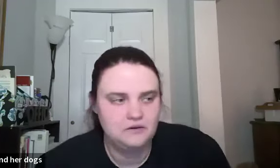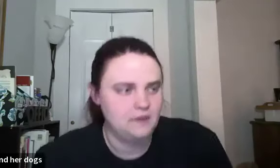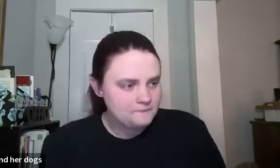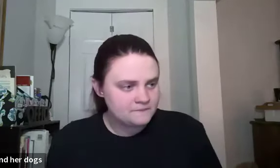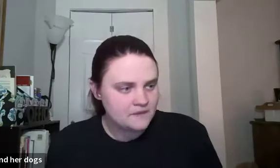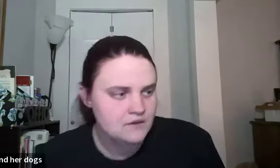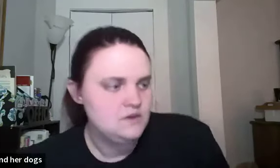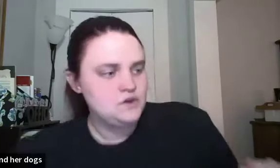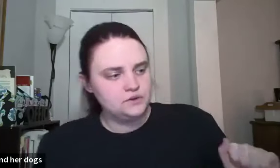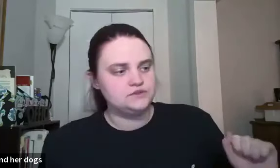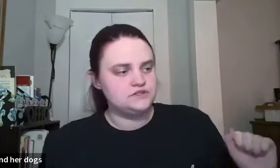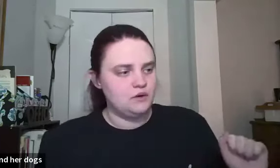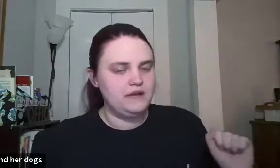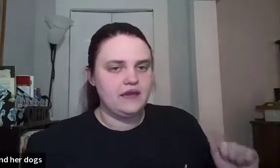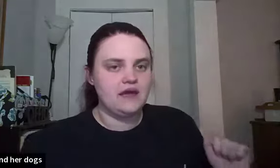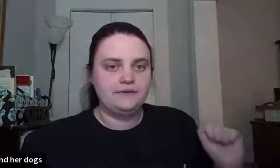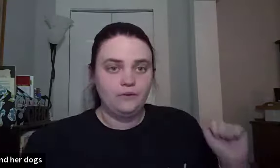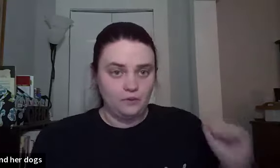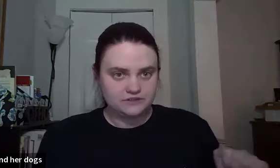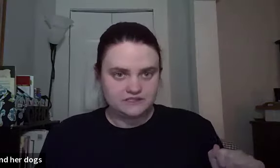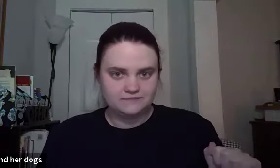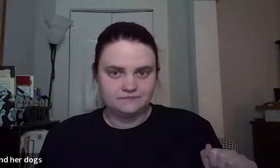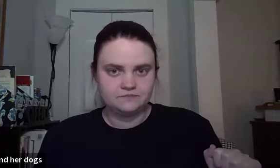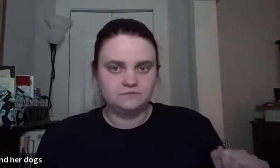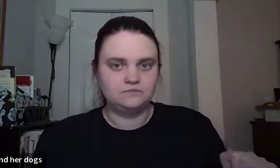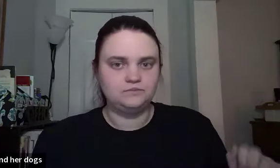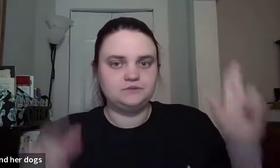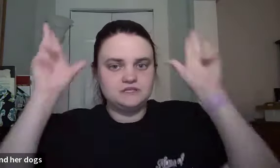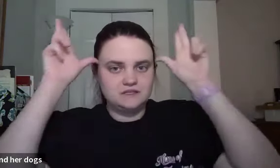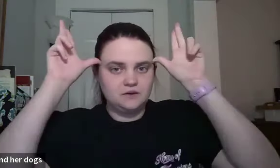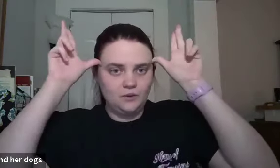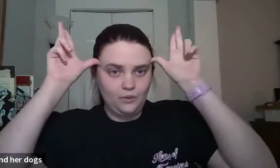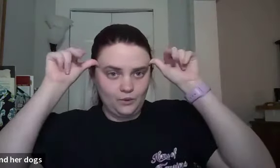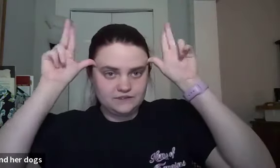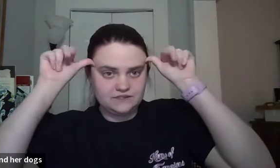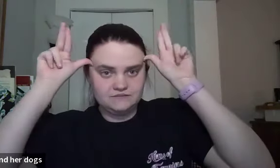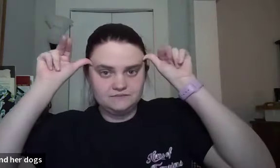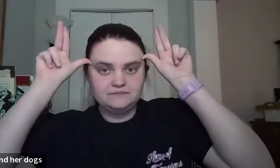Okay. So we had horse, which was horse.